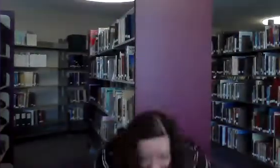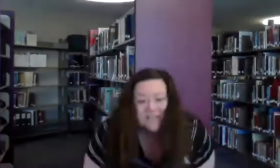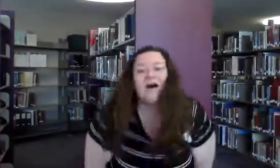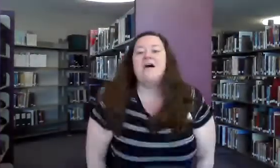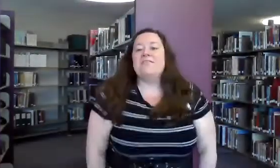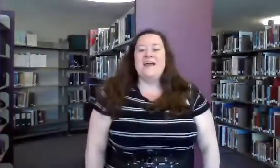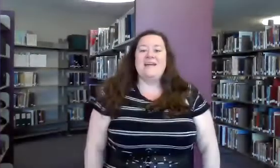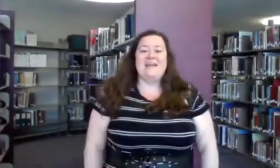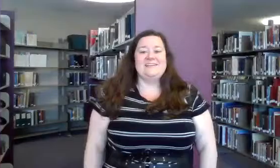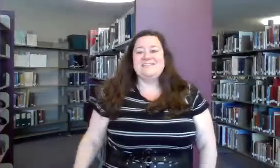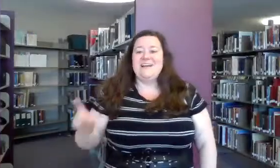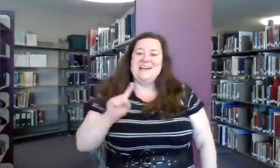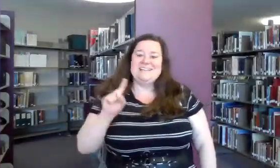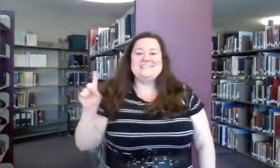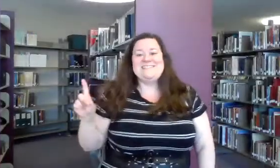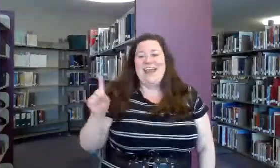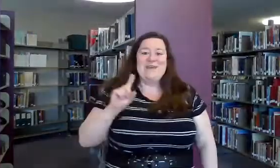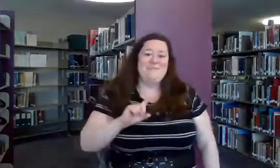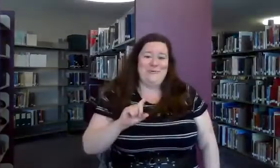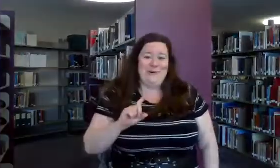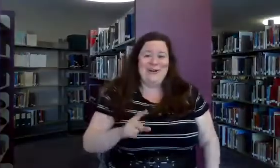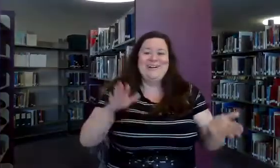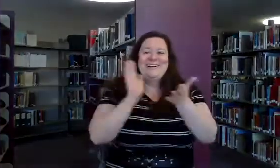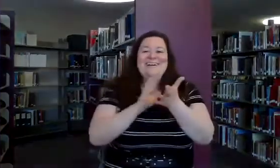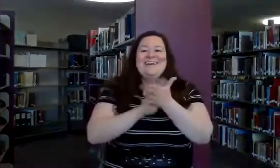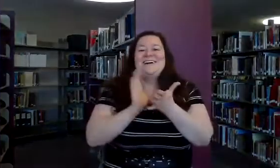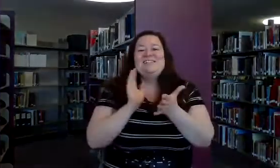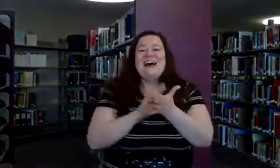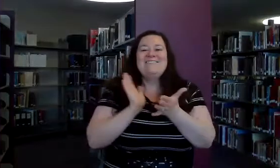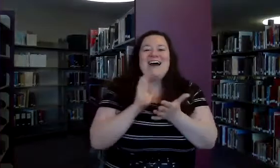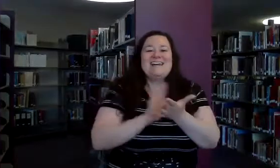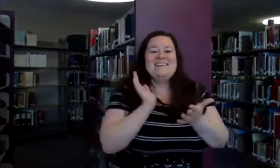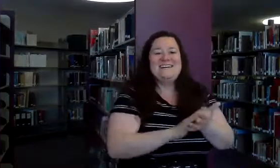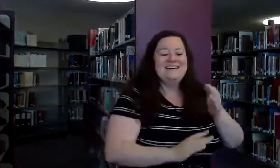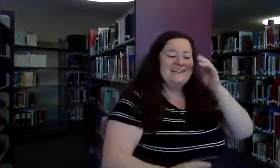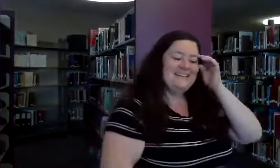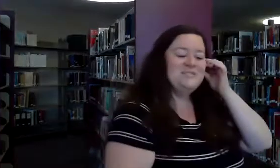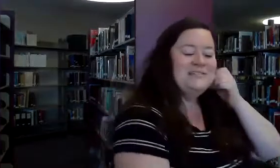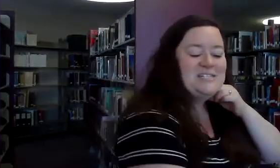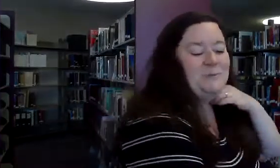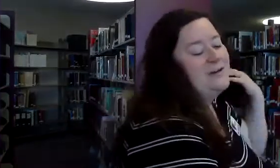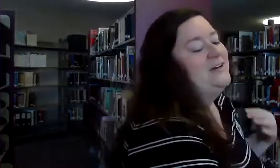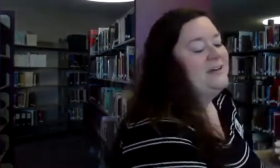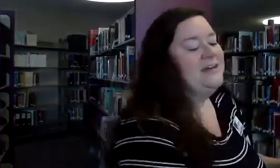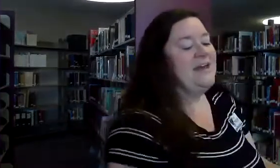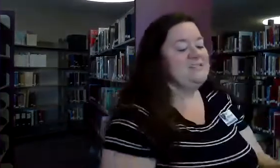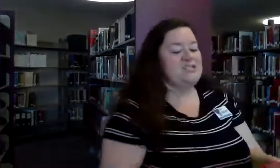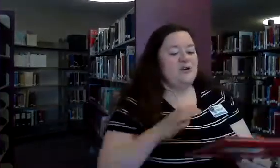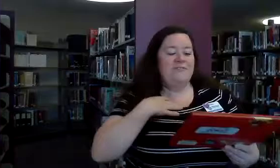That's all there is. There isn't any more. Good job, guys. Let's read this book. It's so